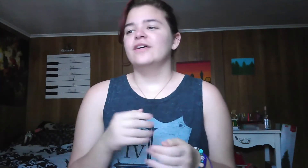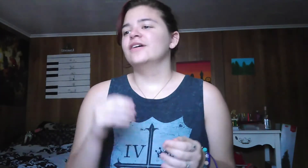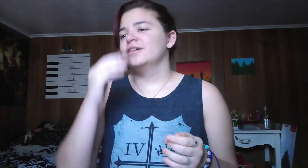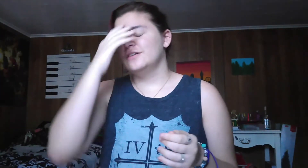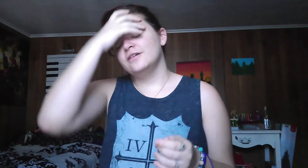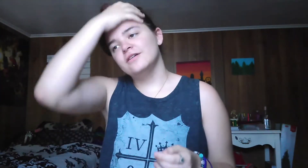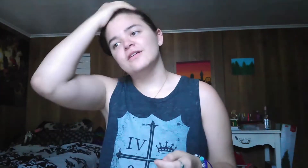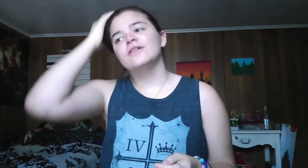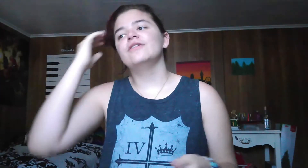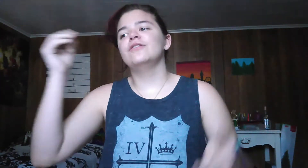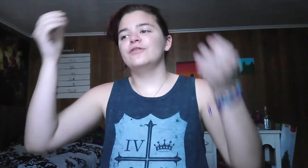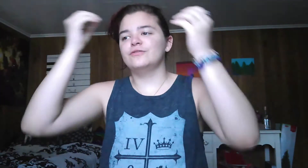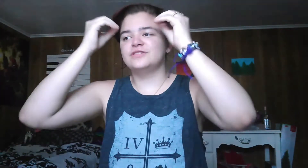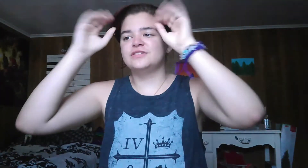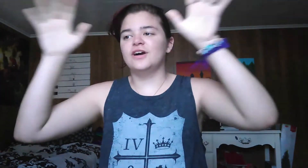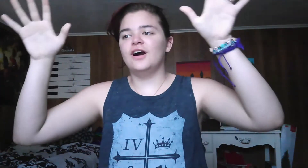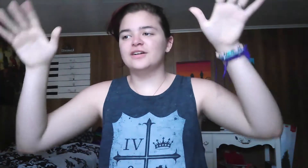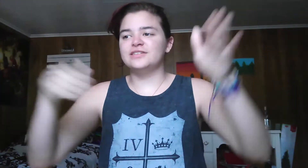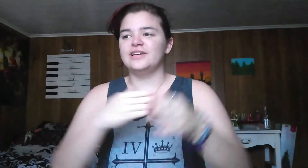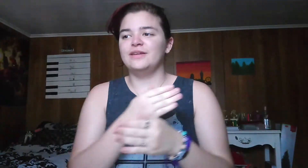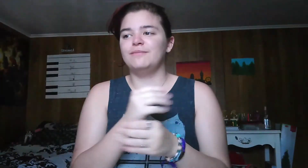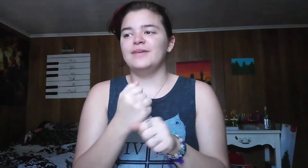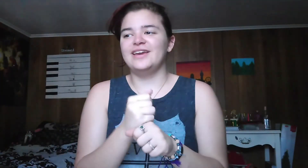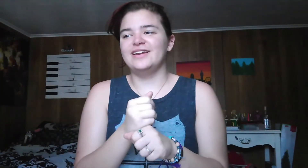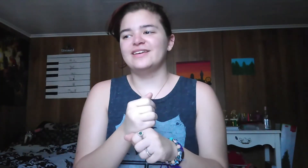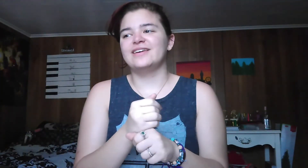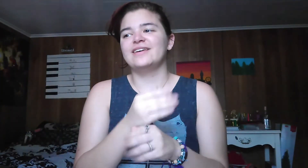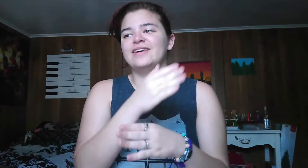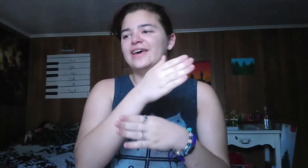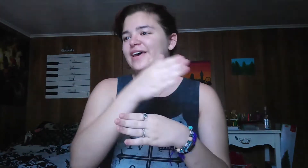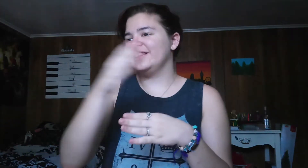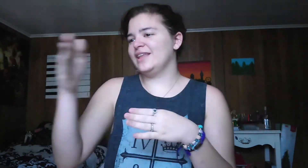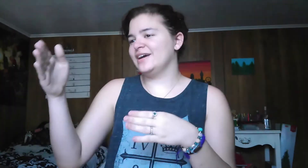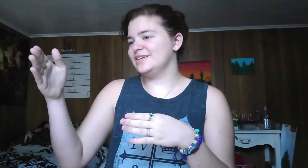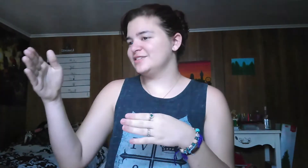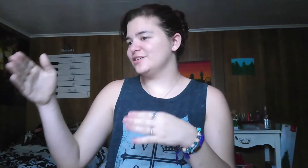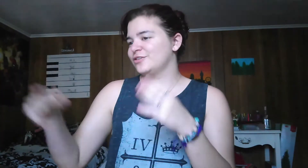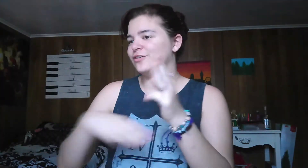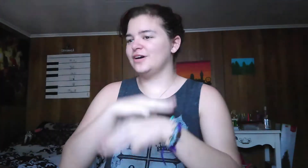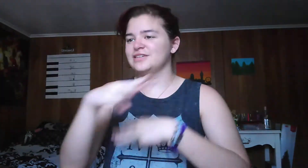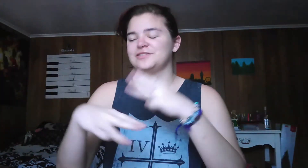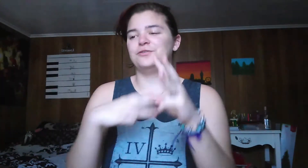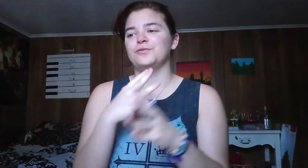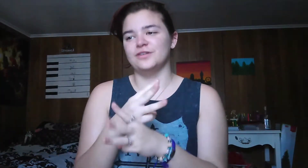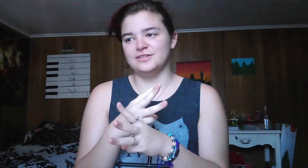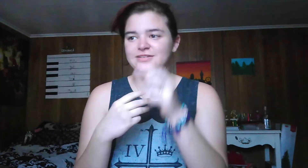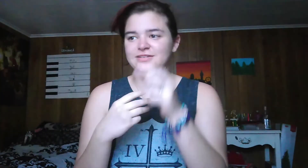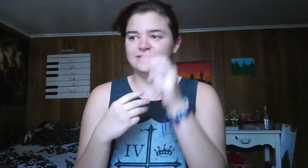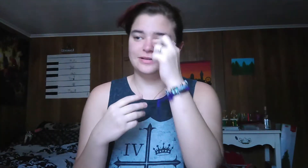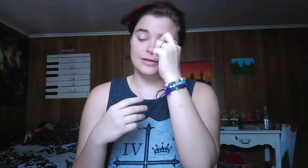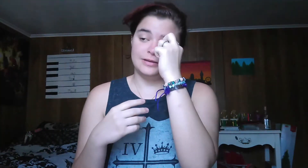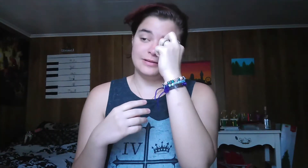The news talked and made headlines across the world.